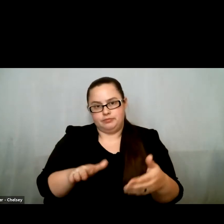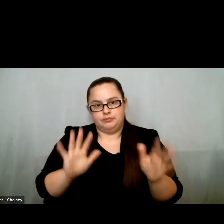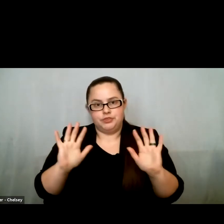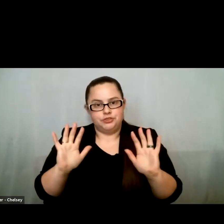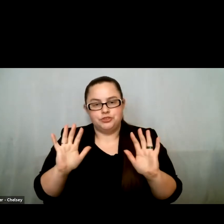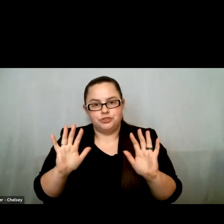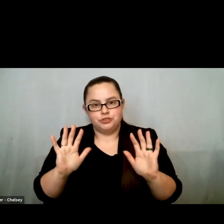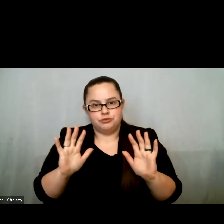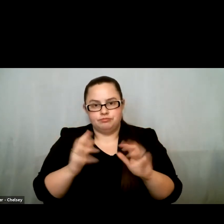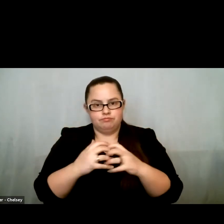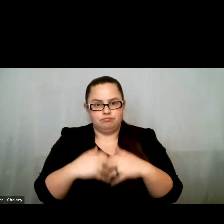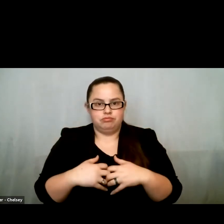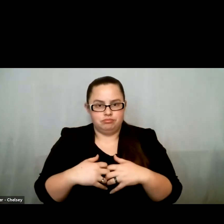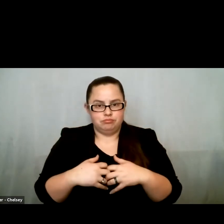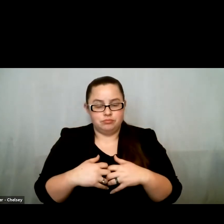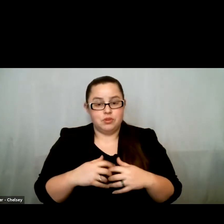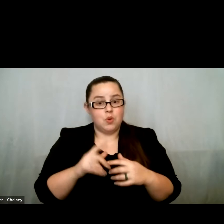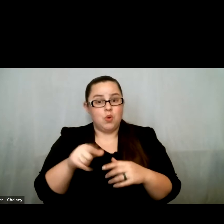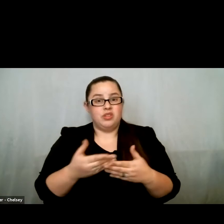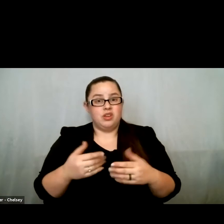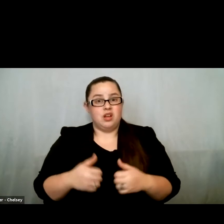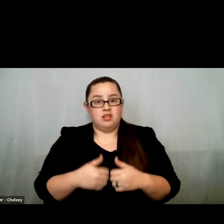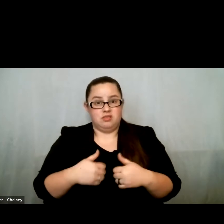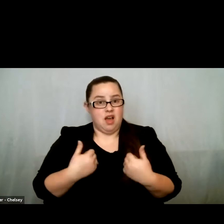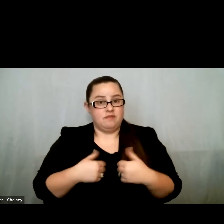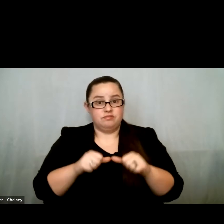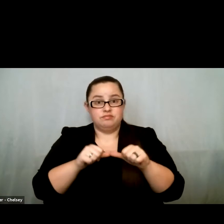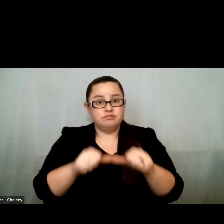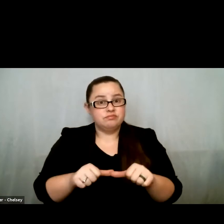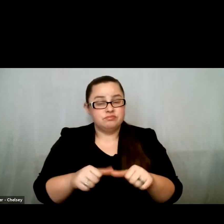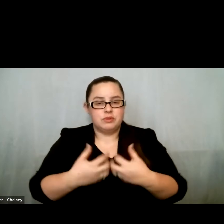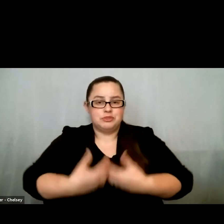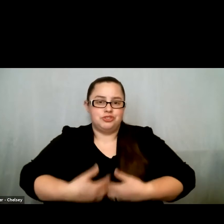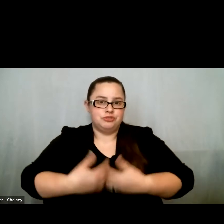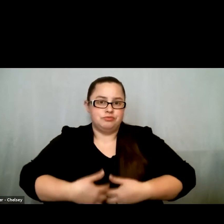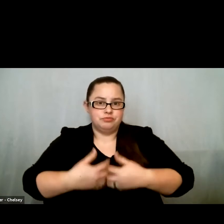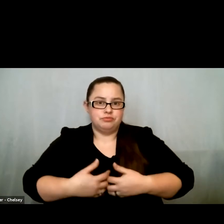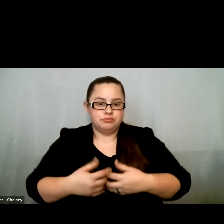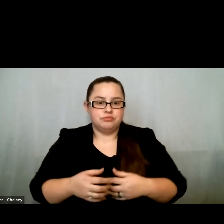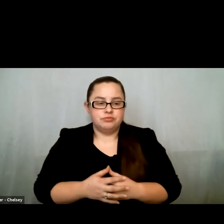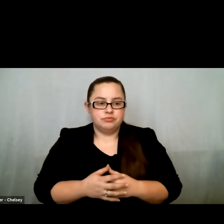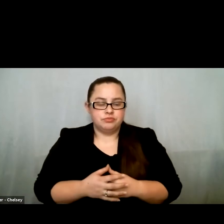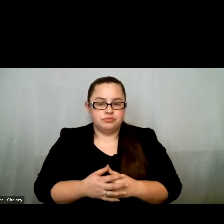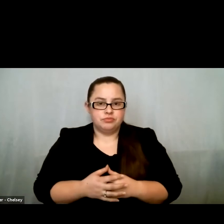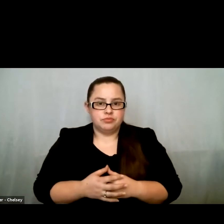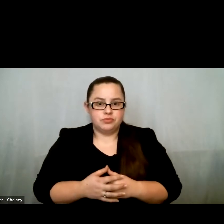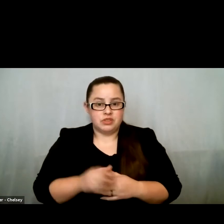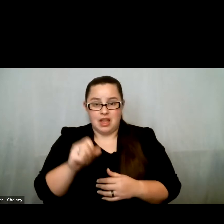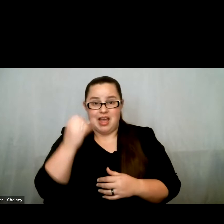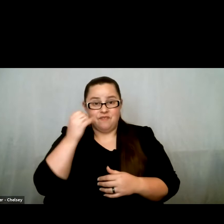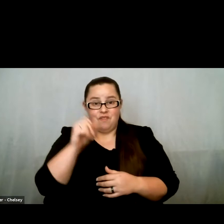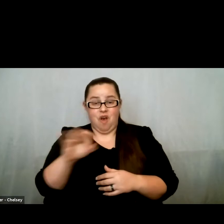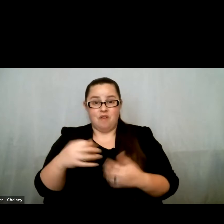The only thing keeping him alive is the machine. If we turn off the